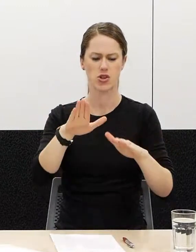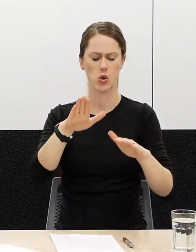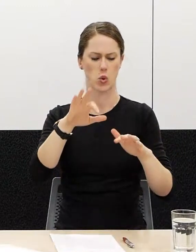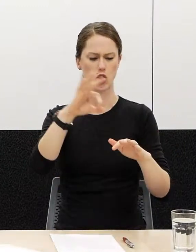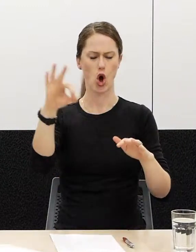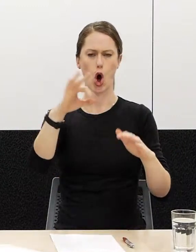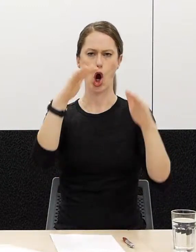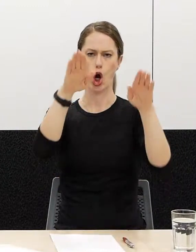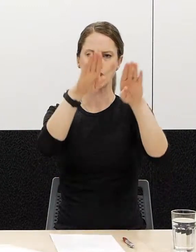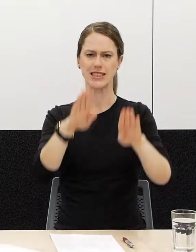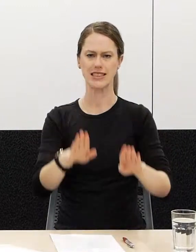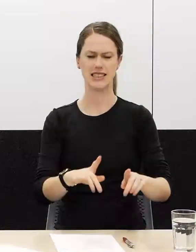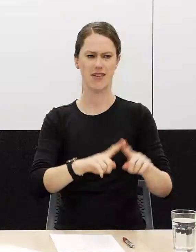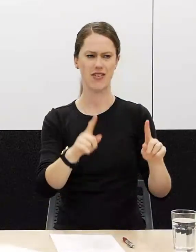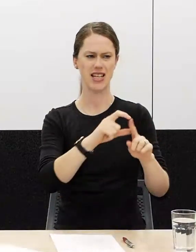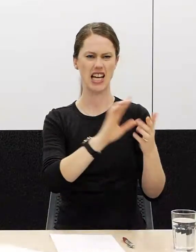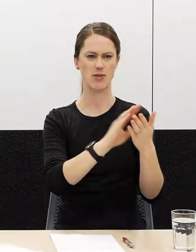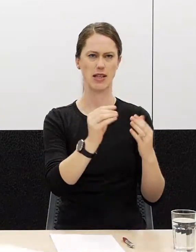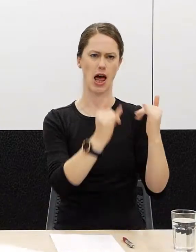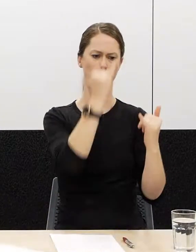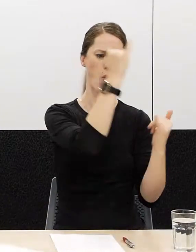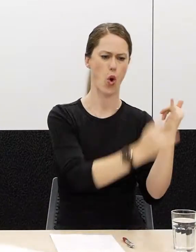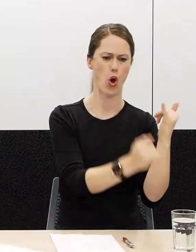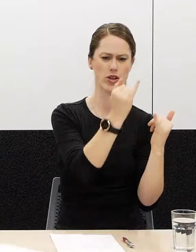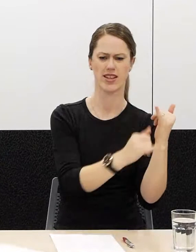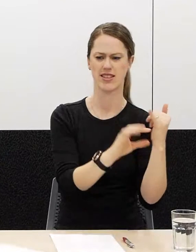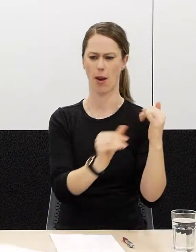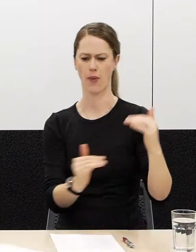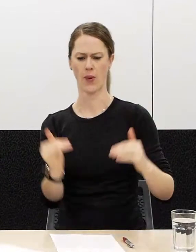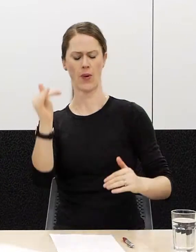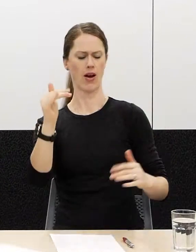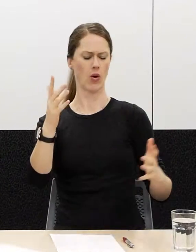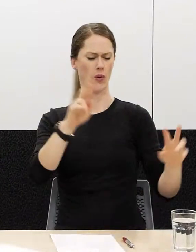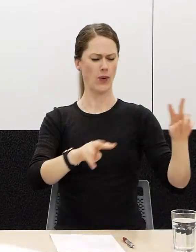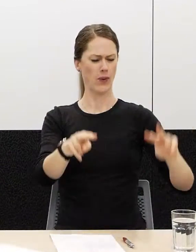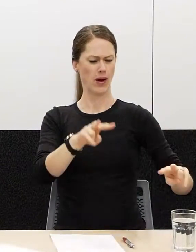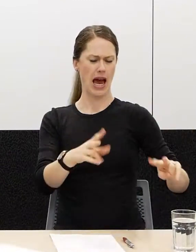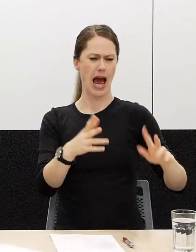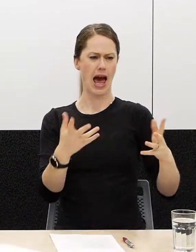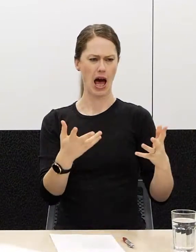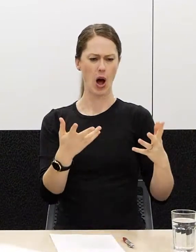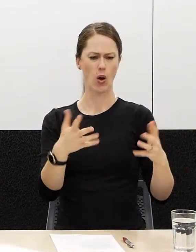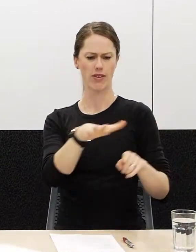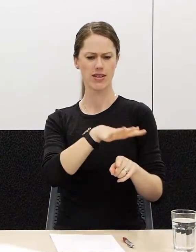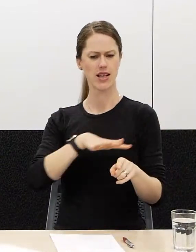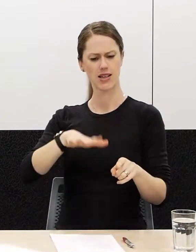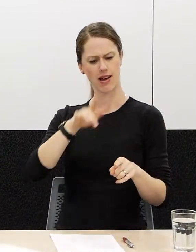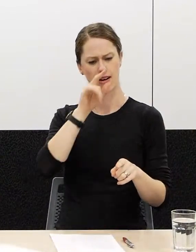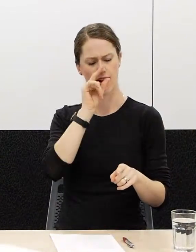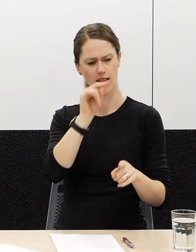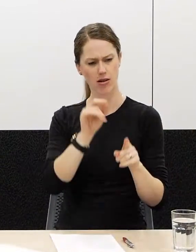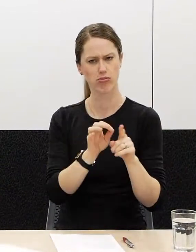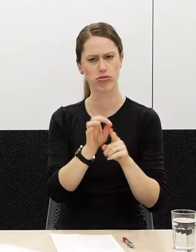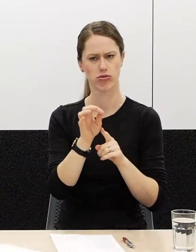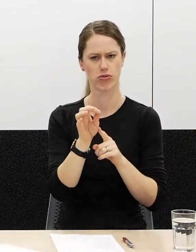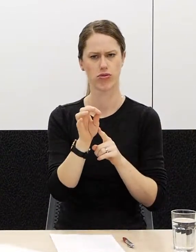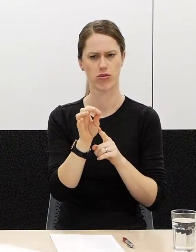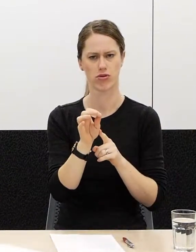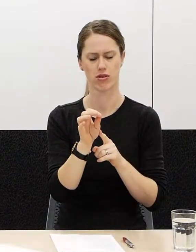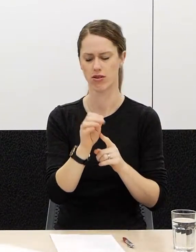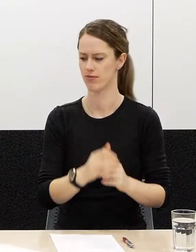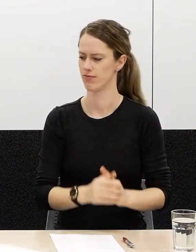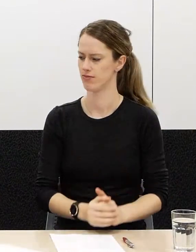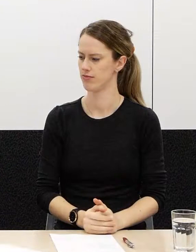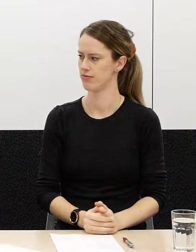inconsistencies across various DHBs and how we can work effectively as a sector to drive the improvements that need to be